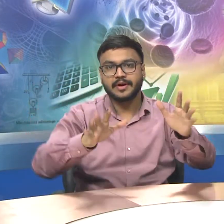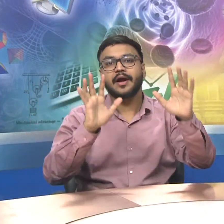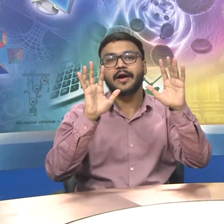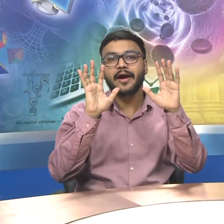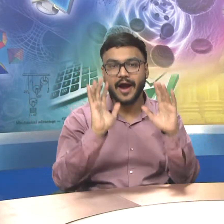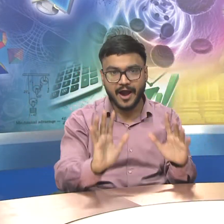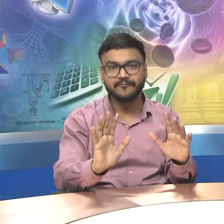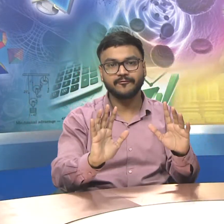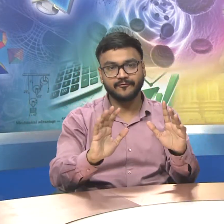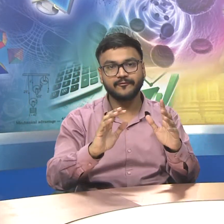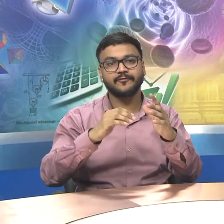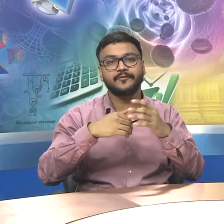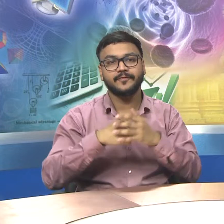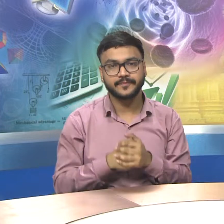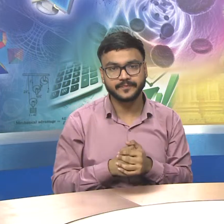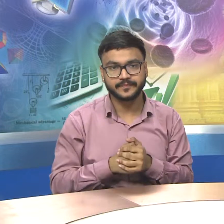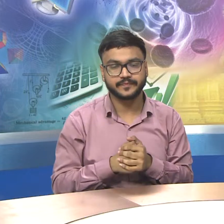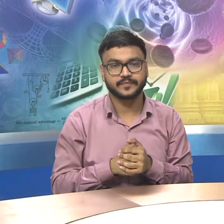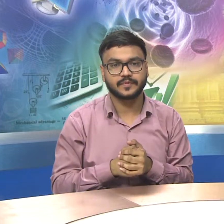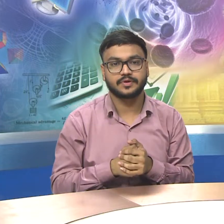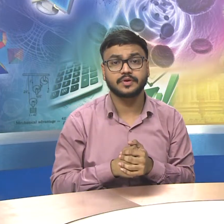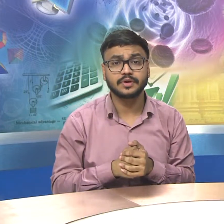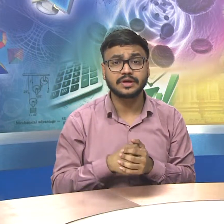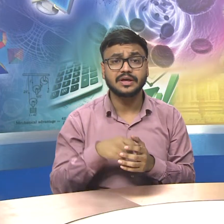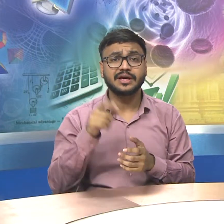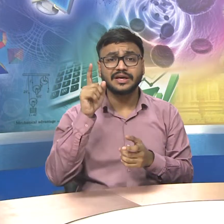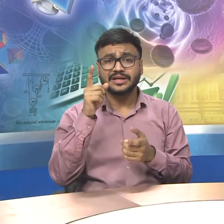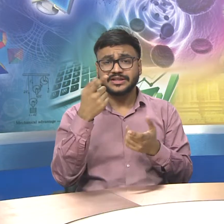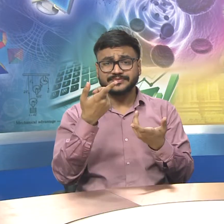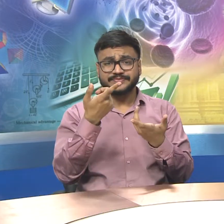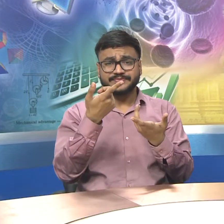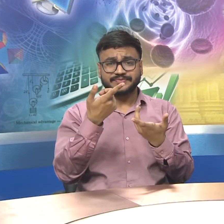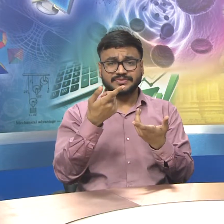There are 4 different processes they can use.